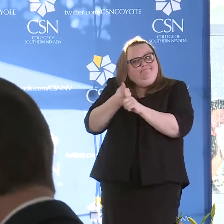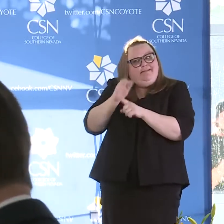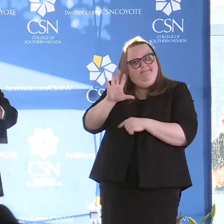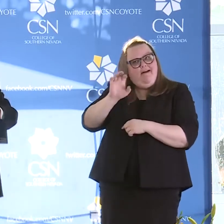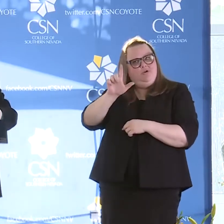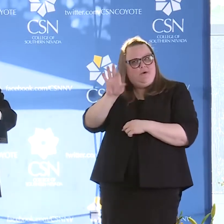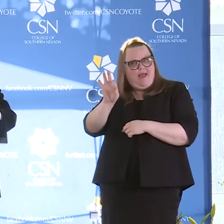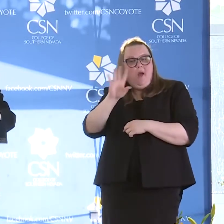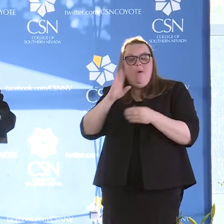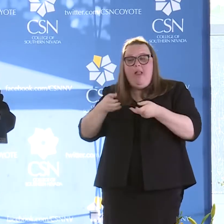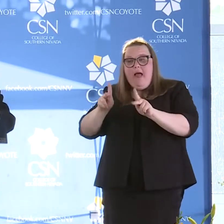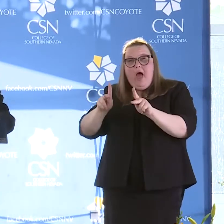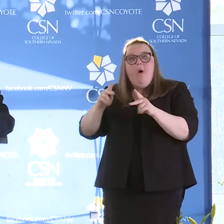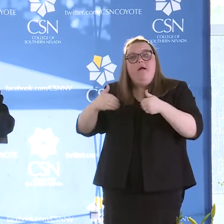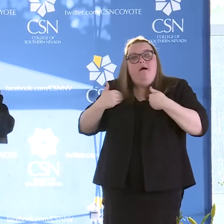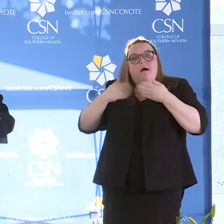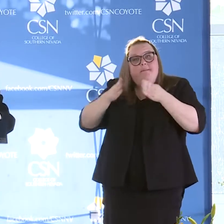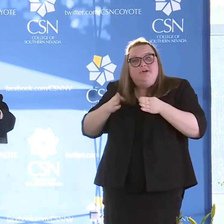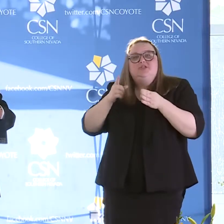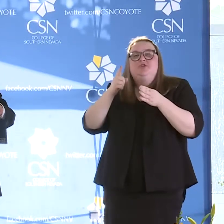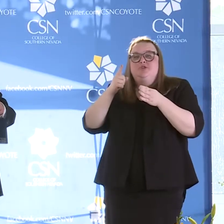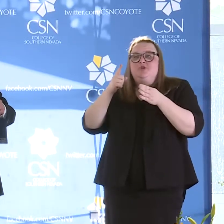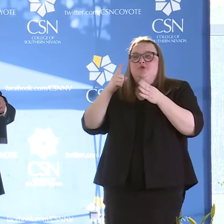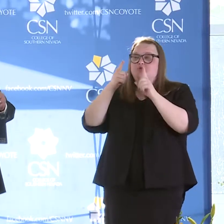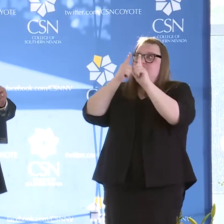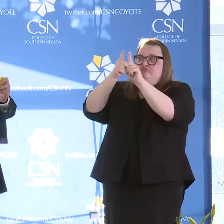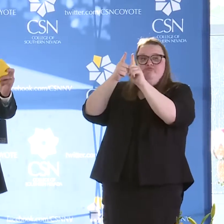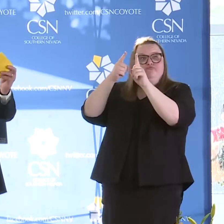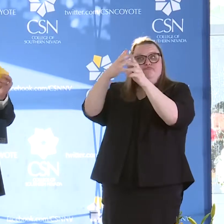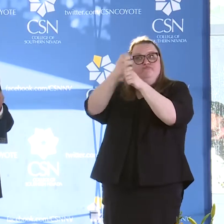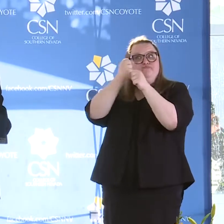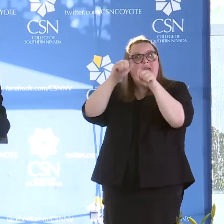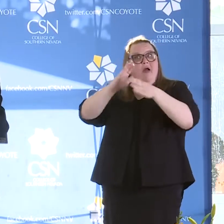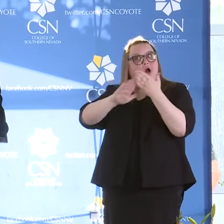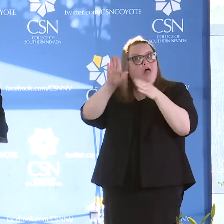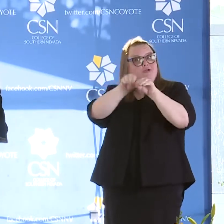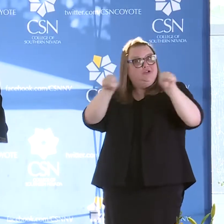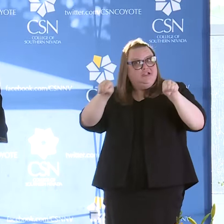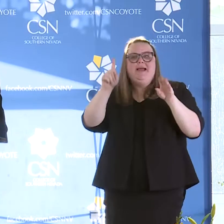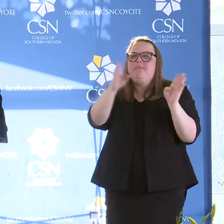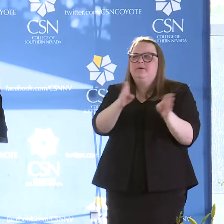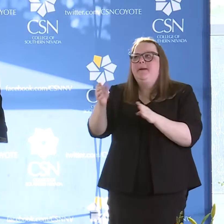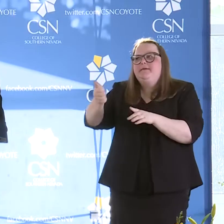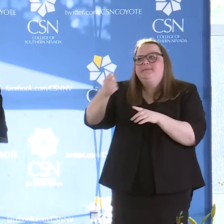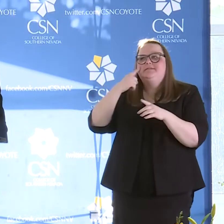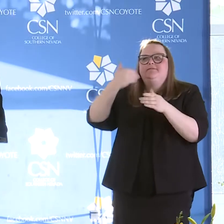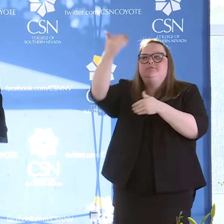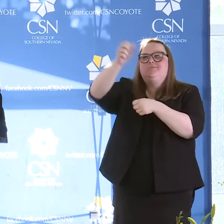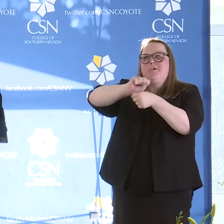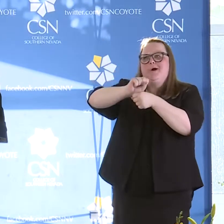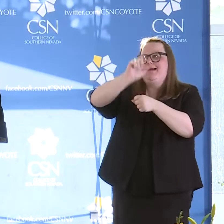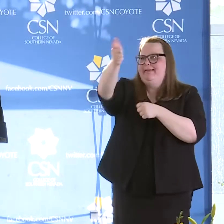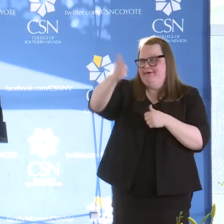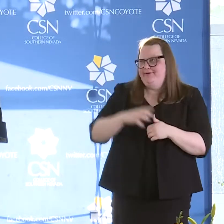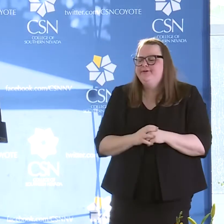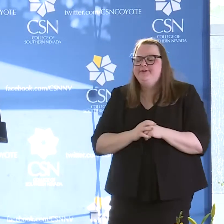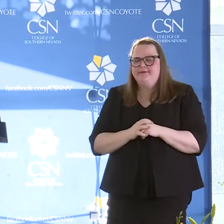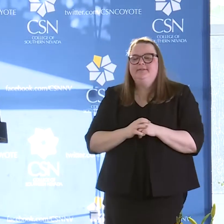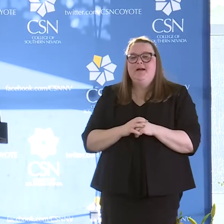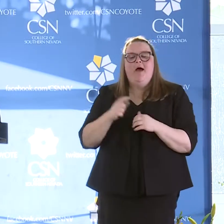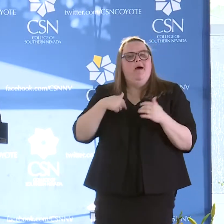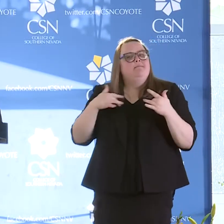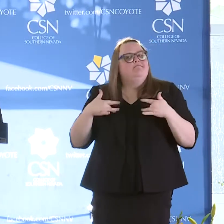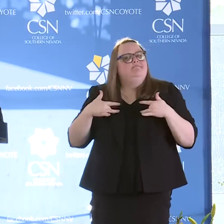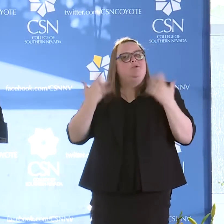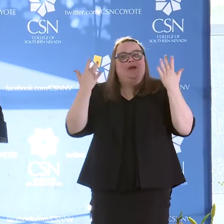young Nevadan to pursue their higher education goals and be prepared for the workforce upon completion of their degree. I'm